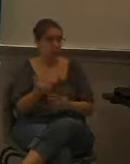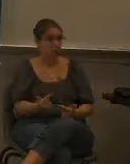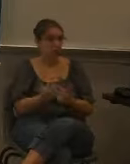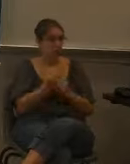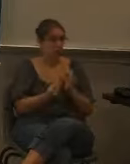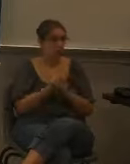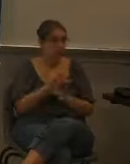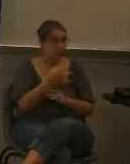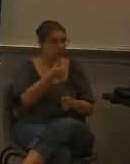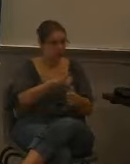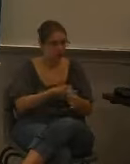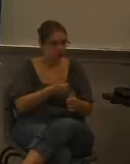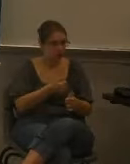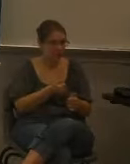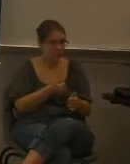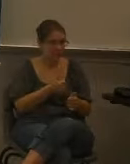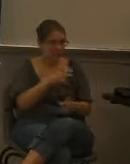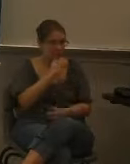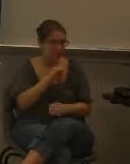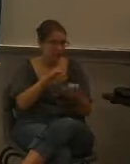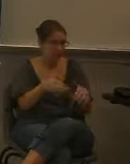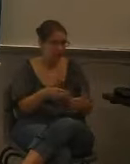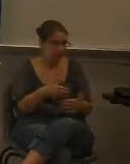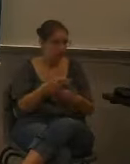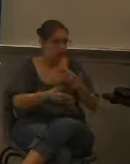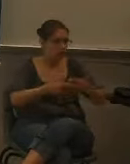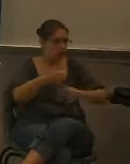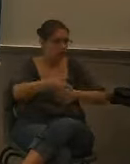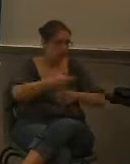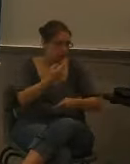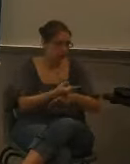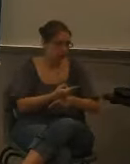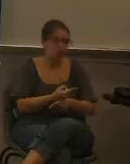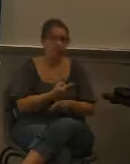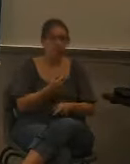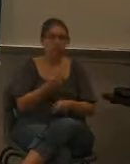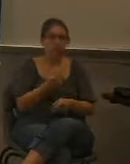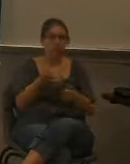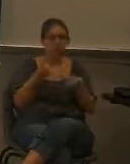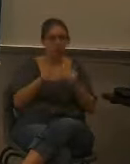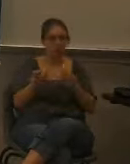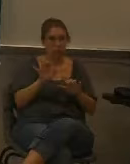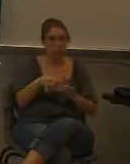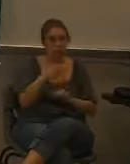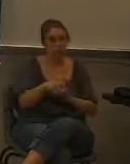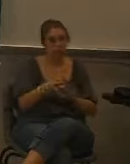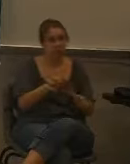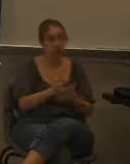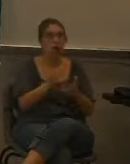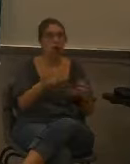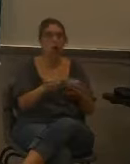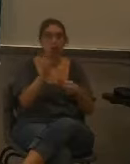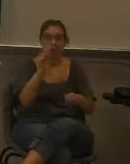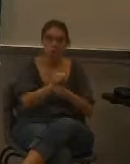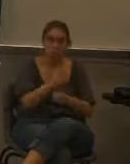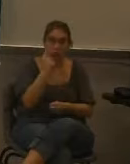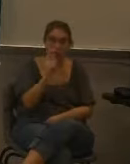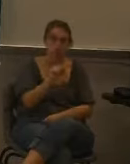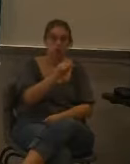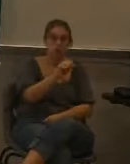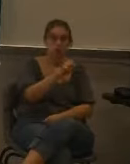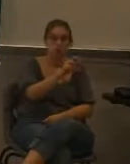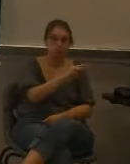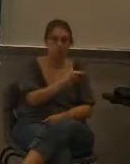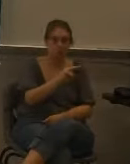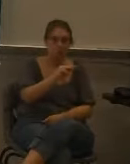growth of each age class over time, right? And to do that, you have to do a lot more work for stream macrovertebrates. You got